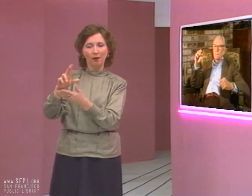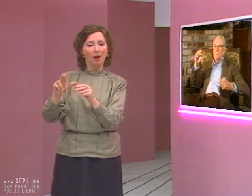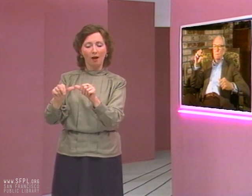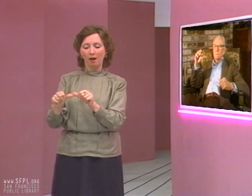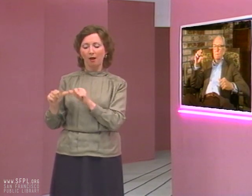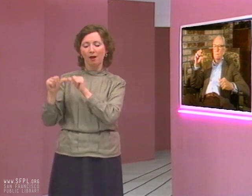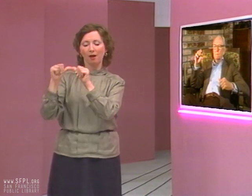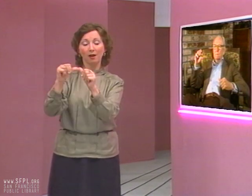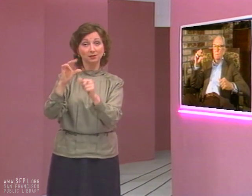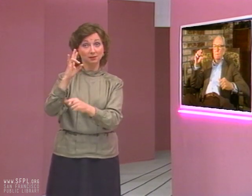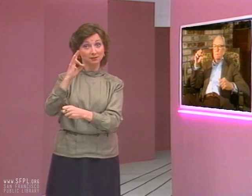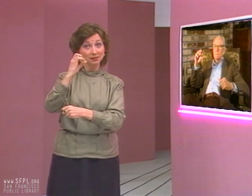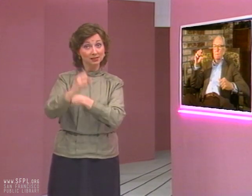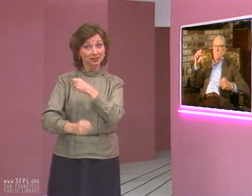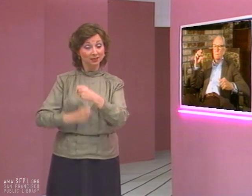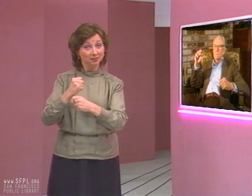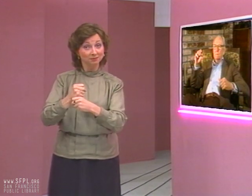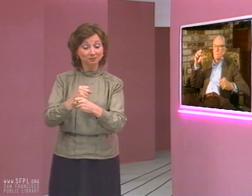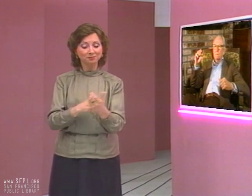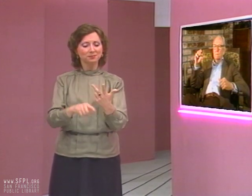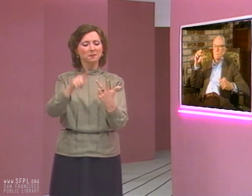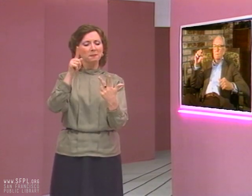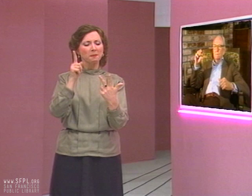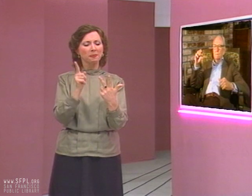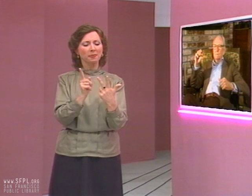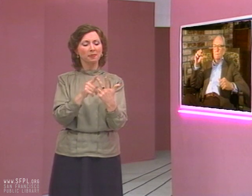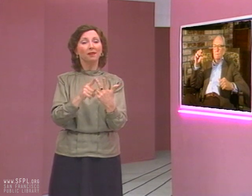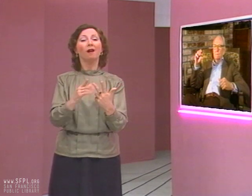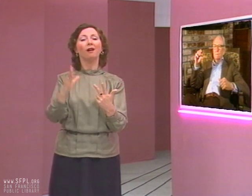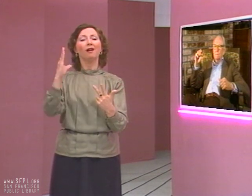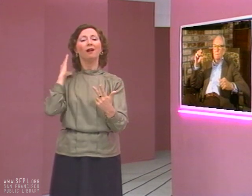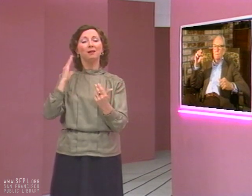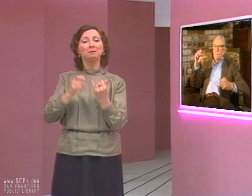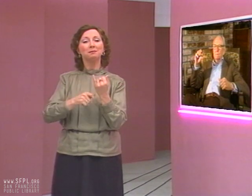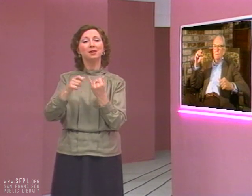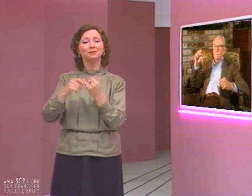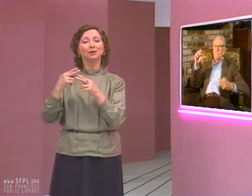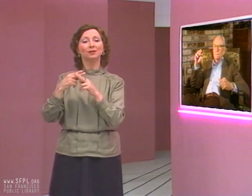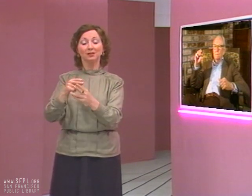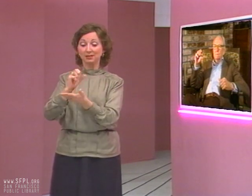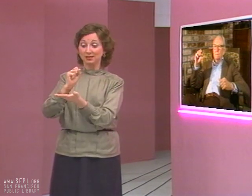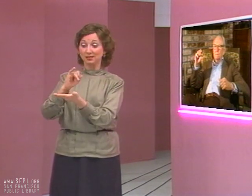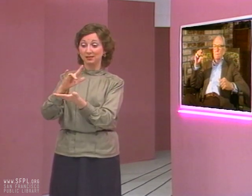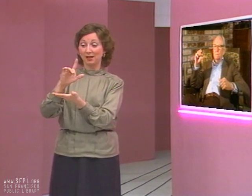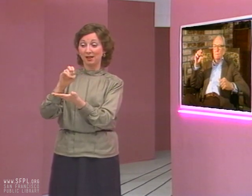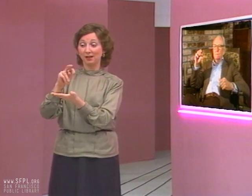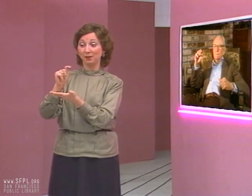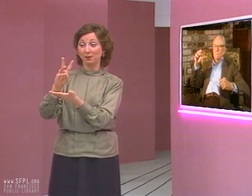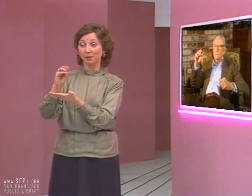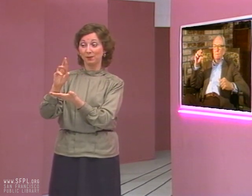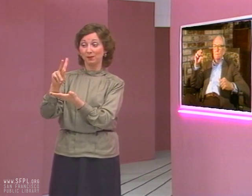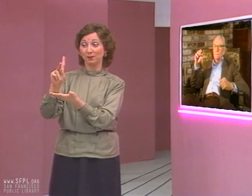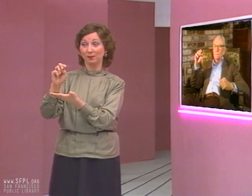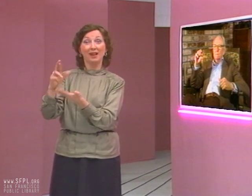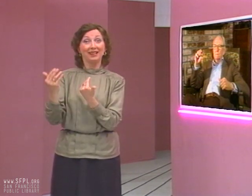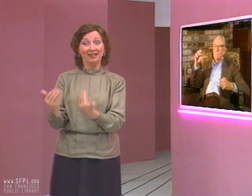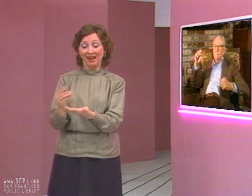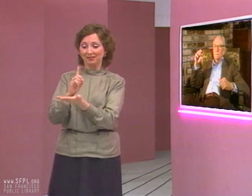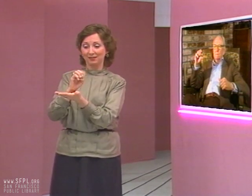years and was also active in the publishing of the resurrected Silent Worker magazine, which is known today as